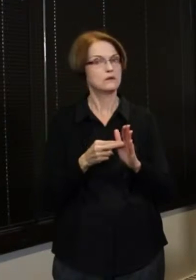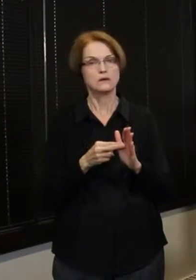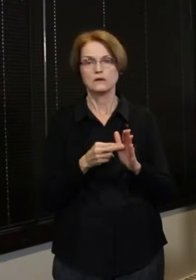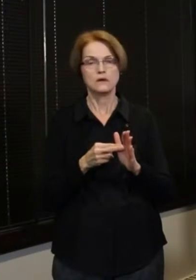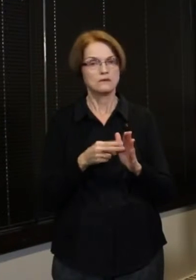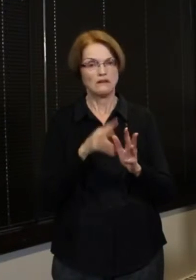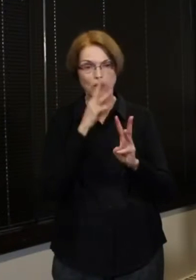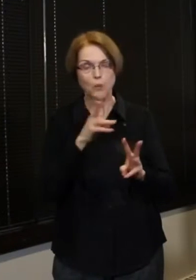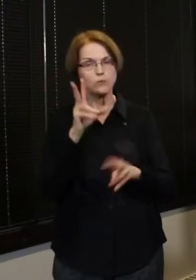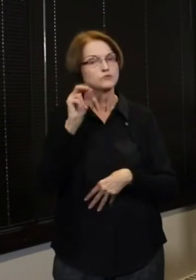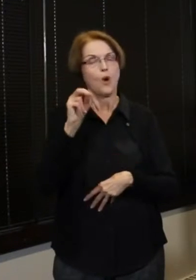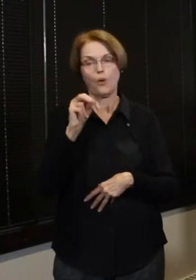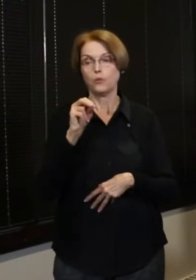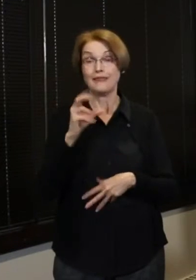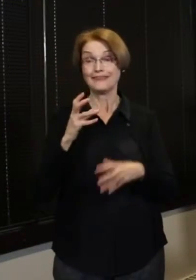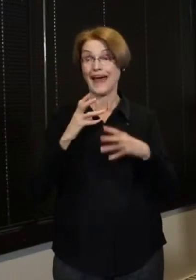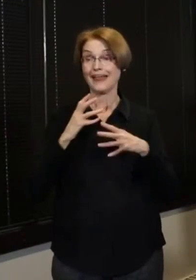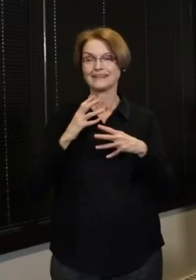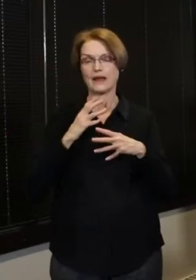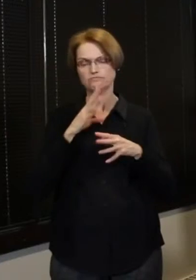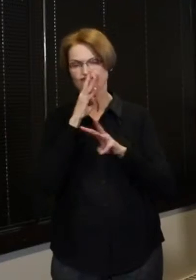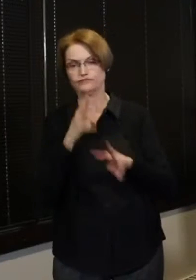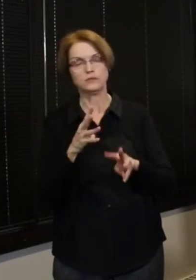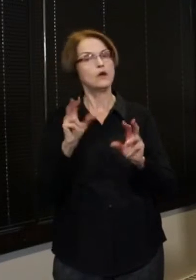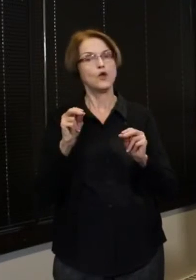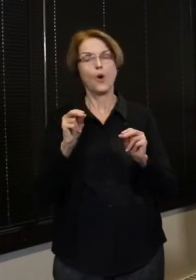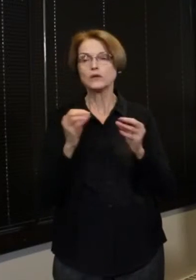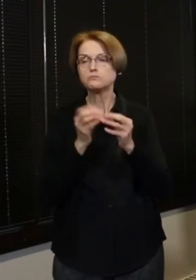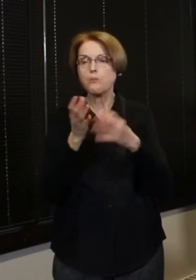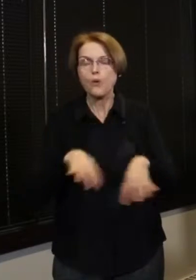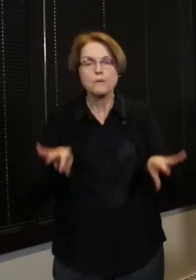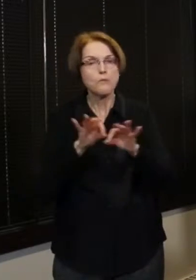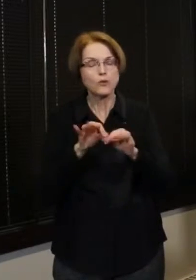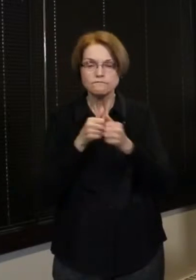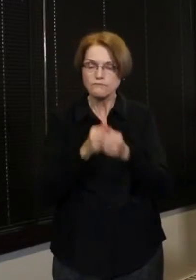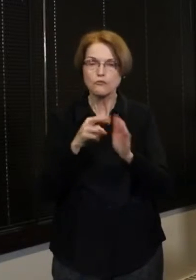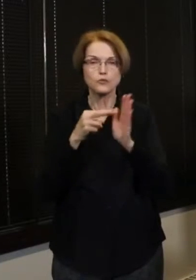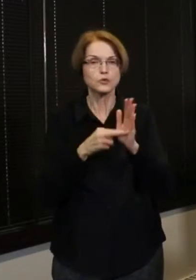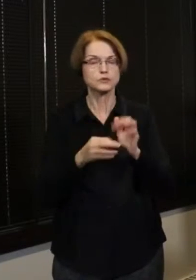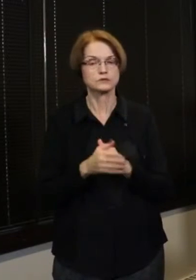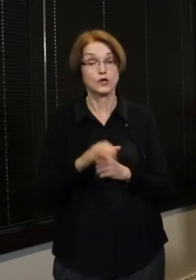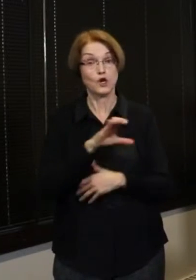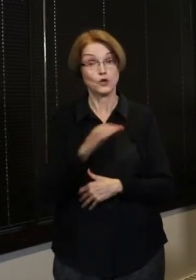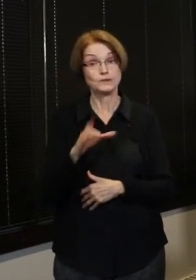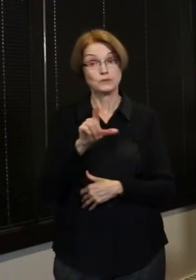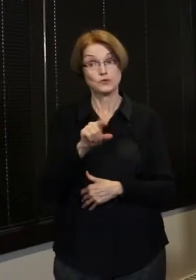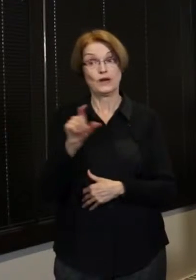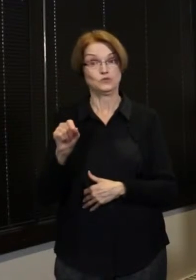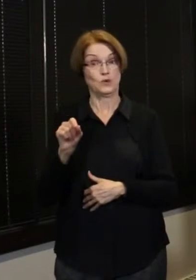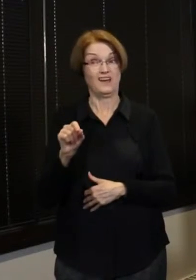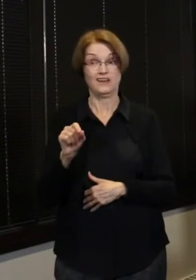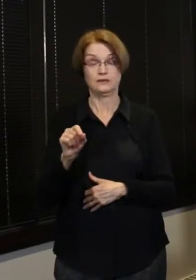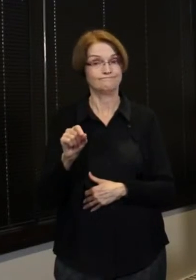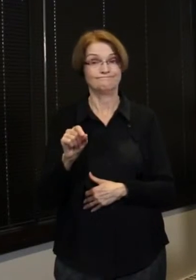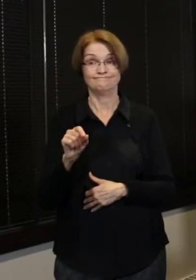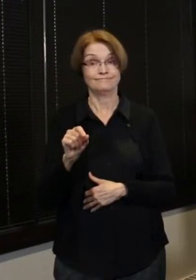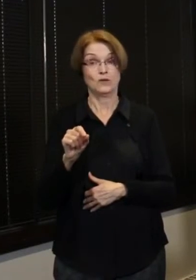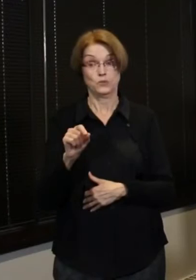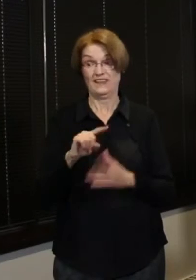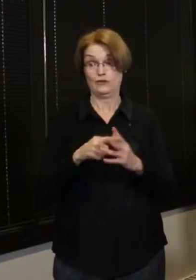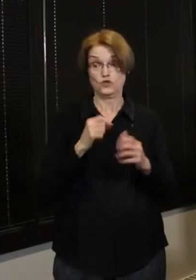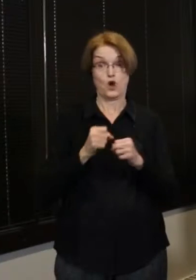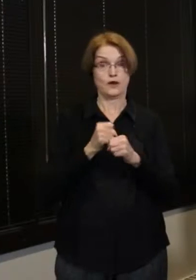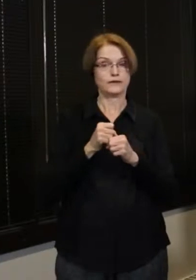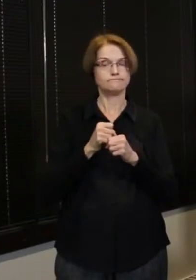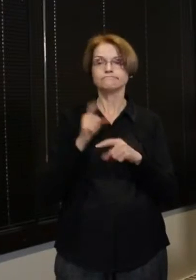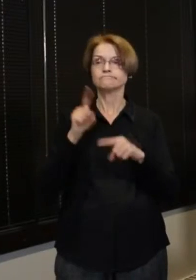of the holiday. If anything, they're even more important now. Christmas 2020 is not what any of us planned at the start of the